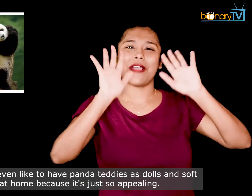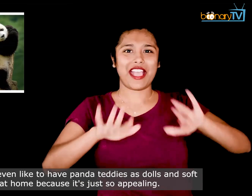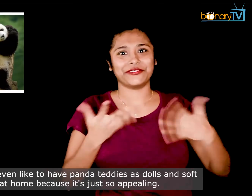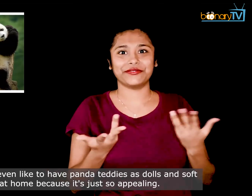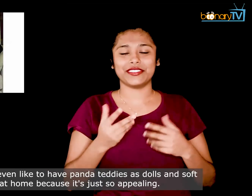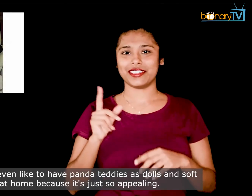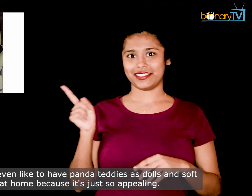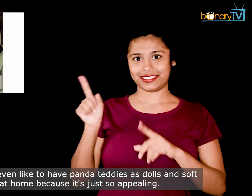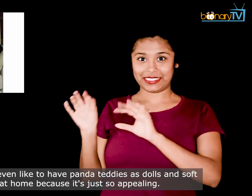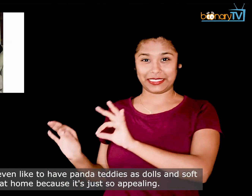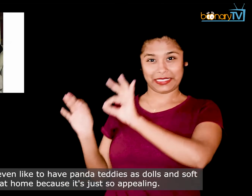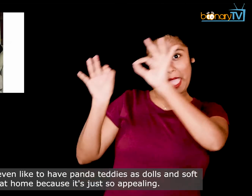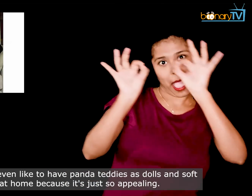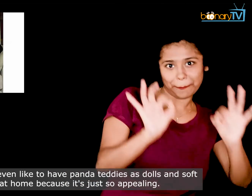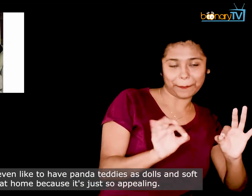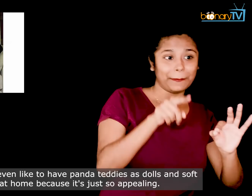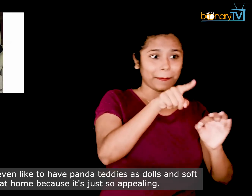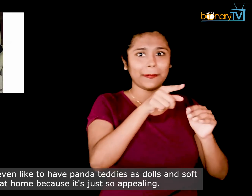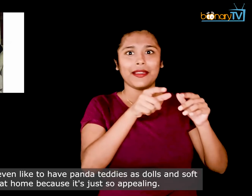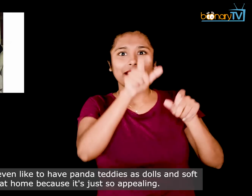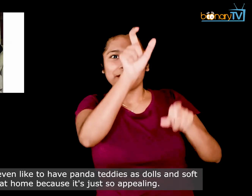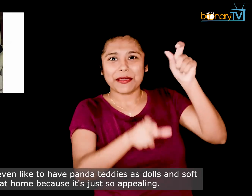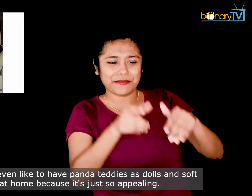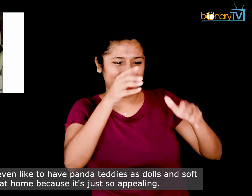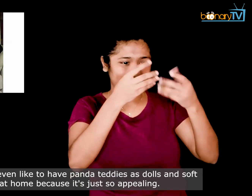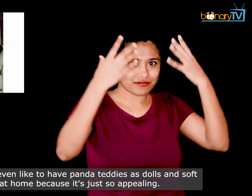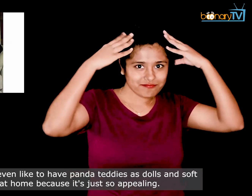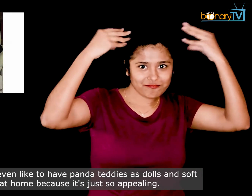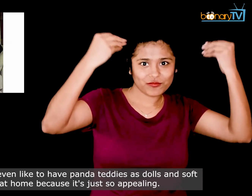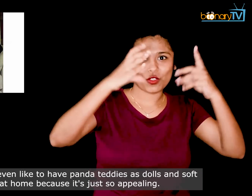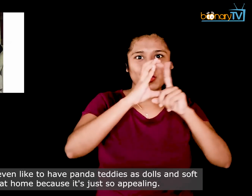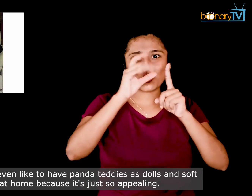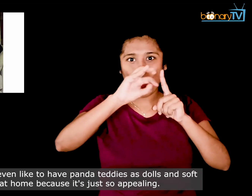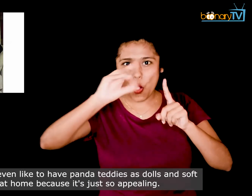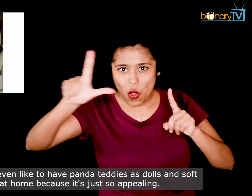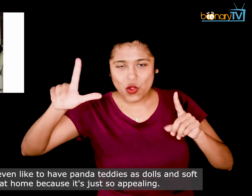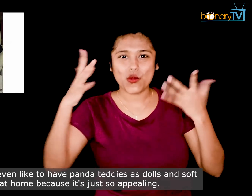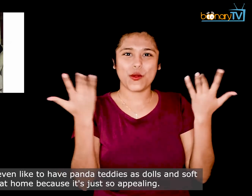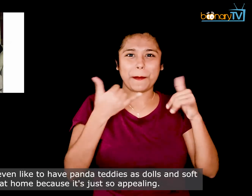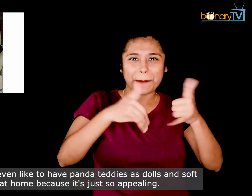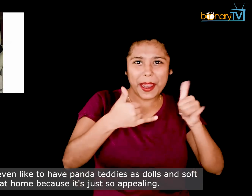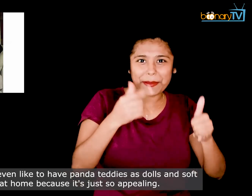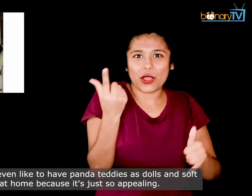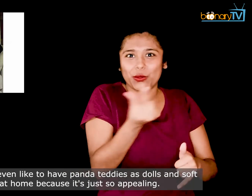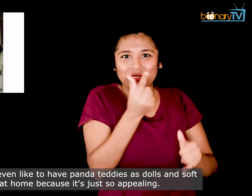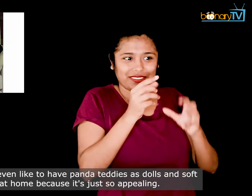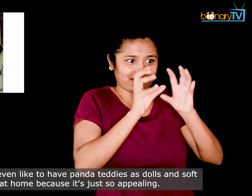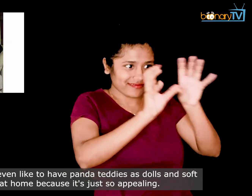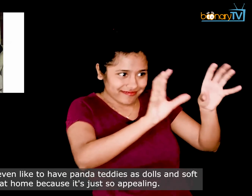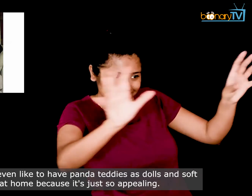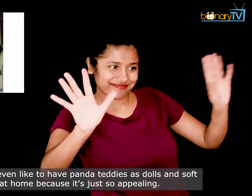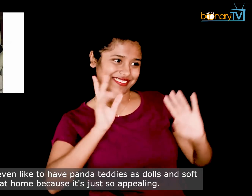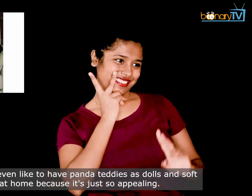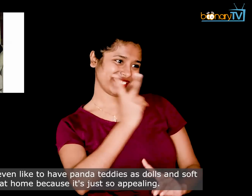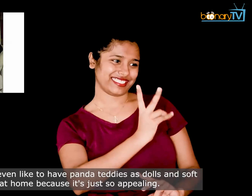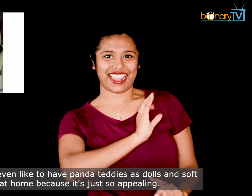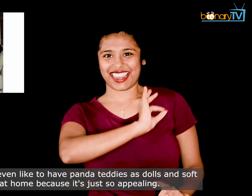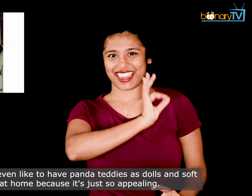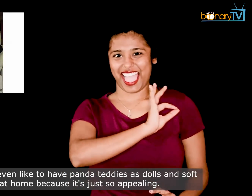people even like to have panda teddies as dolls and soft toys at home because